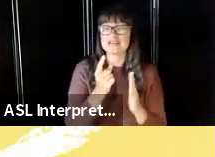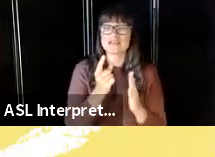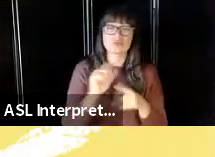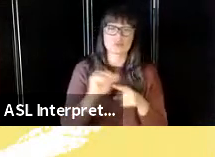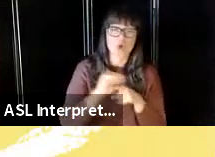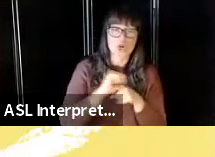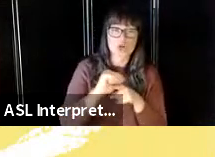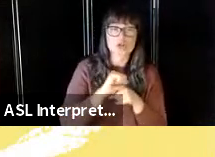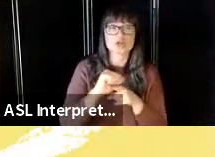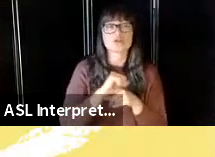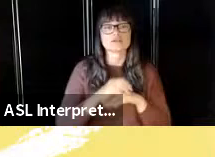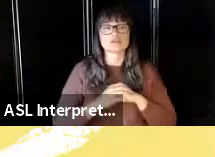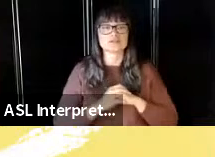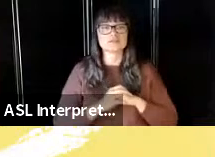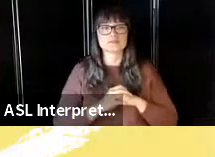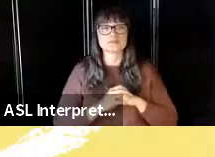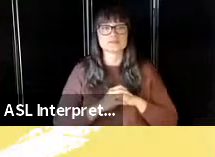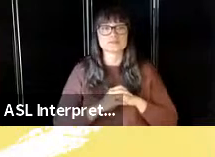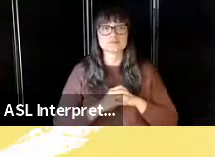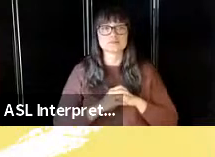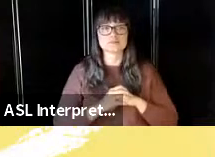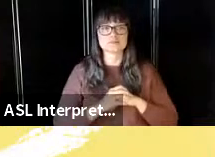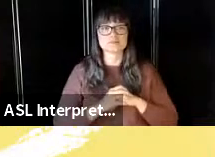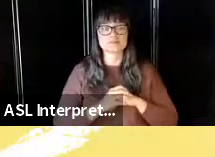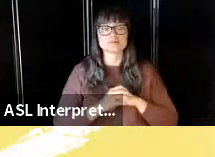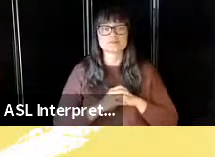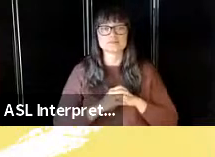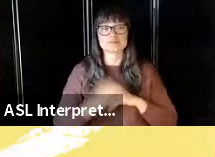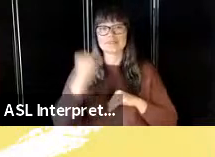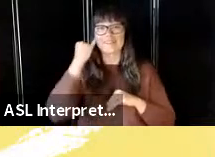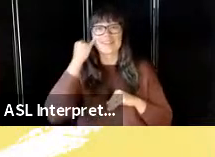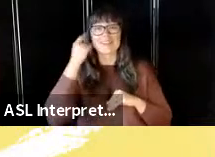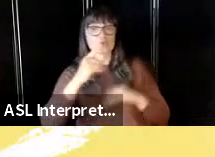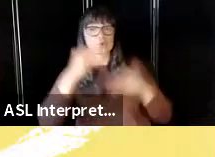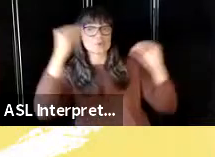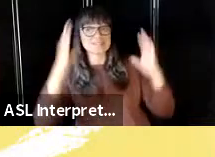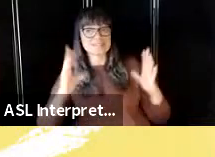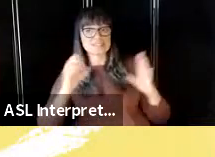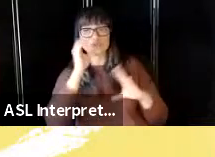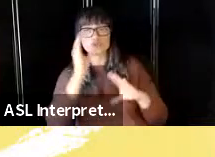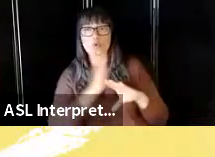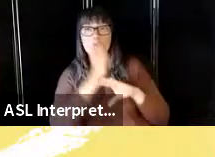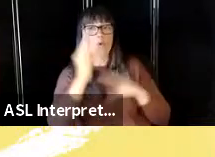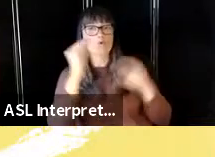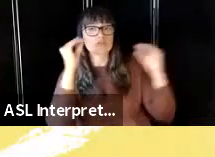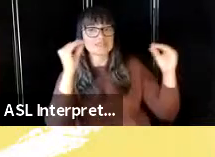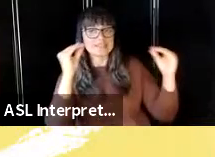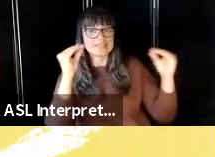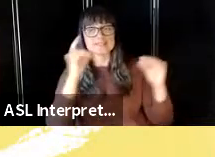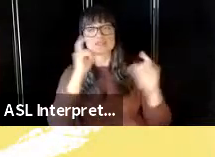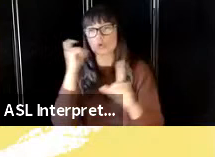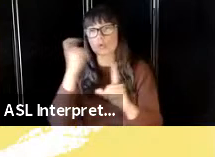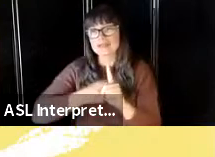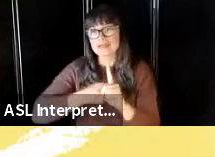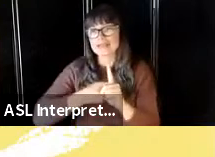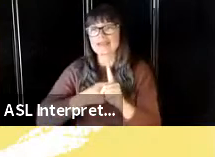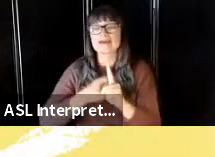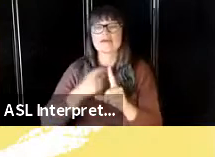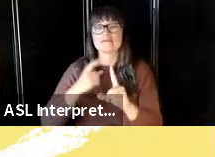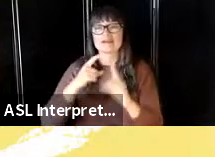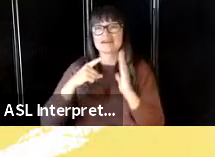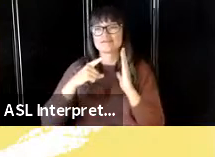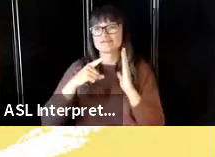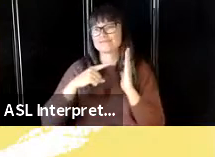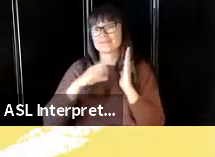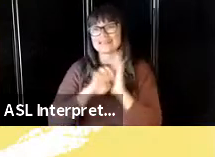have to build in the muscle memory. If you're a teacher, don't overteach. Don't give examples at 100%. You want to be at